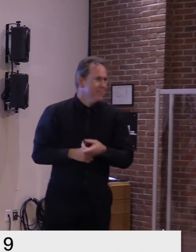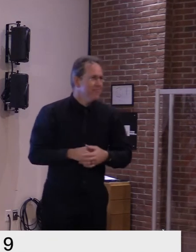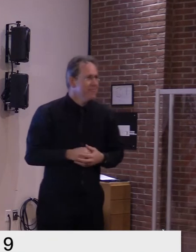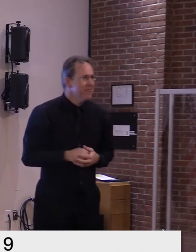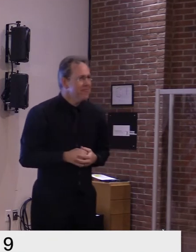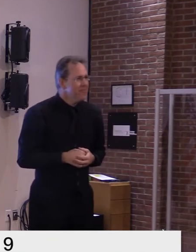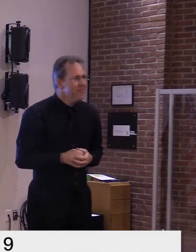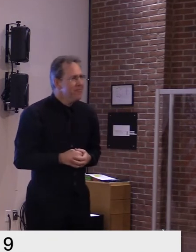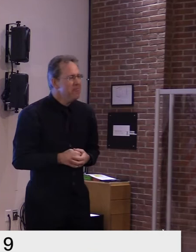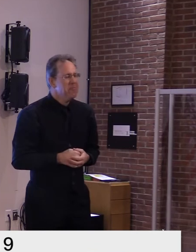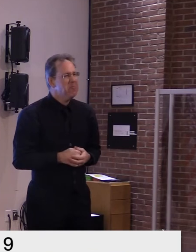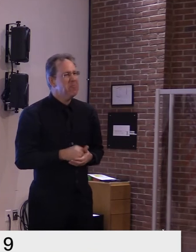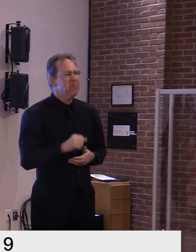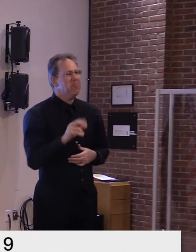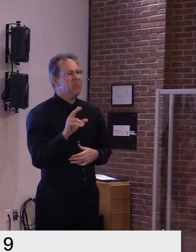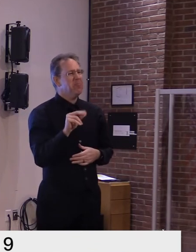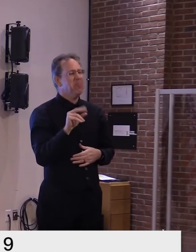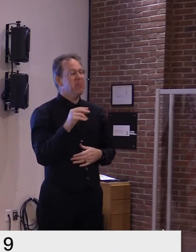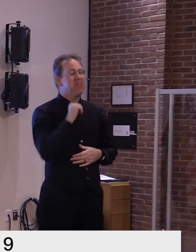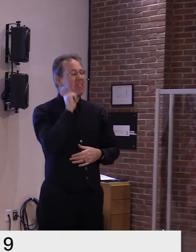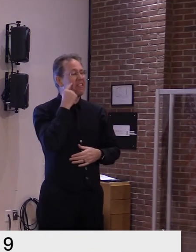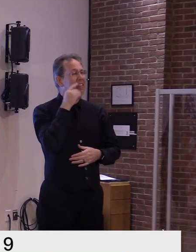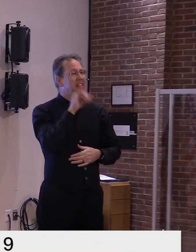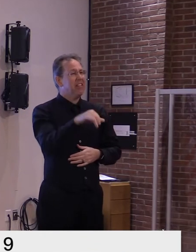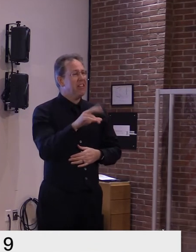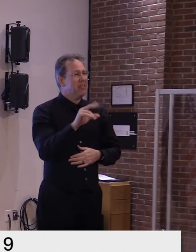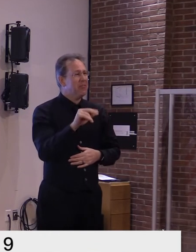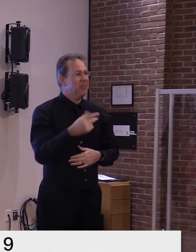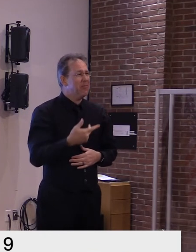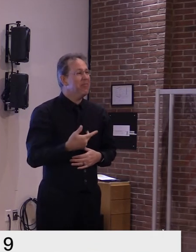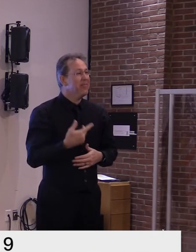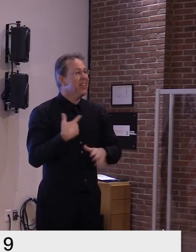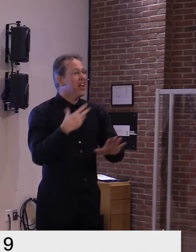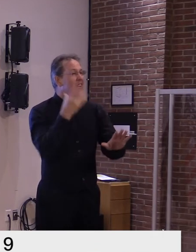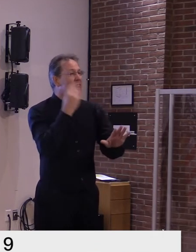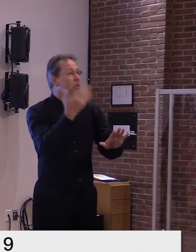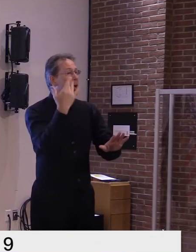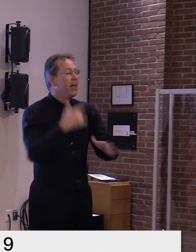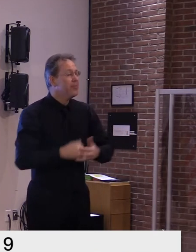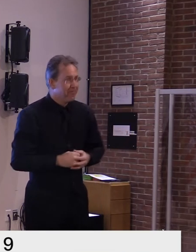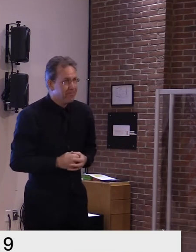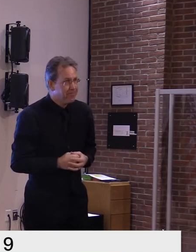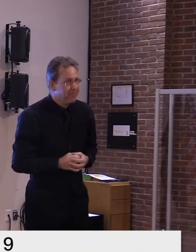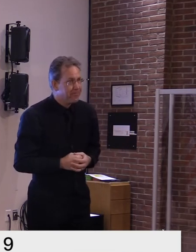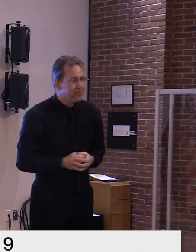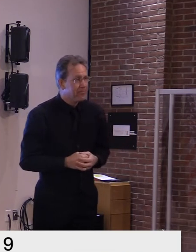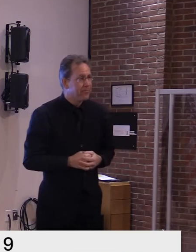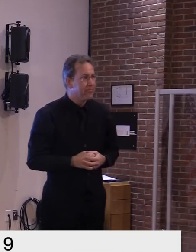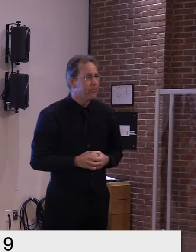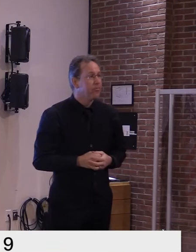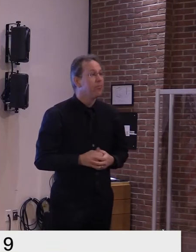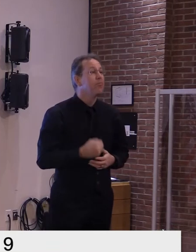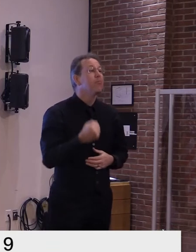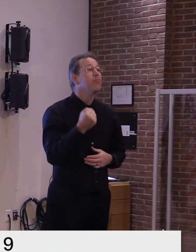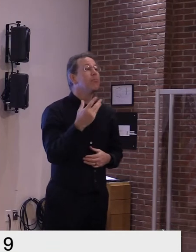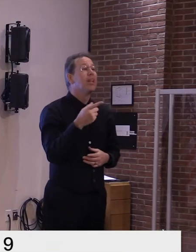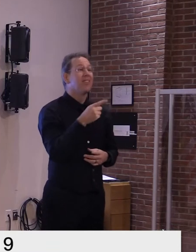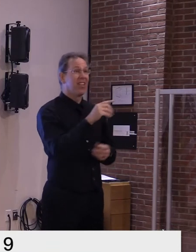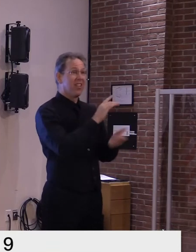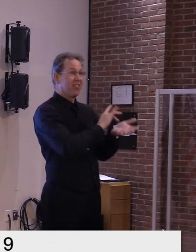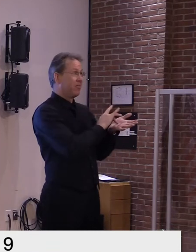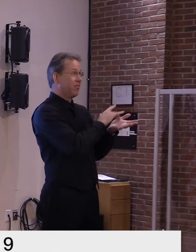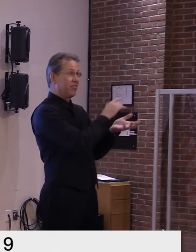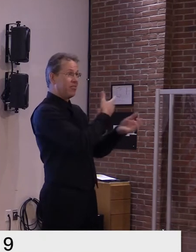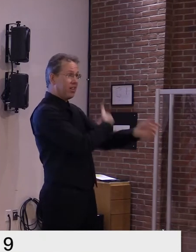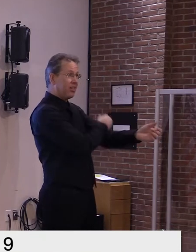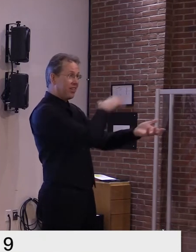crossed my mind at all. And I'll tell you why. I mean, there are lots of doses going out to those larger